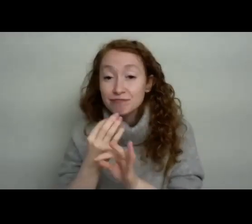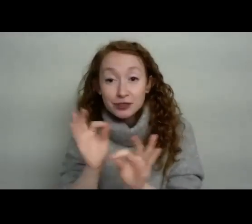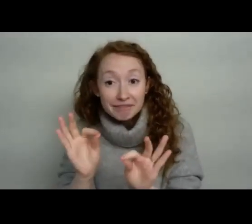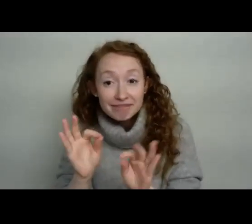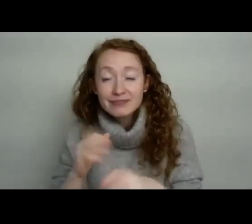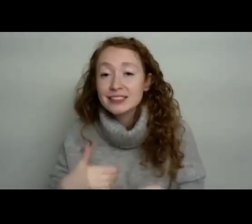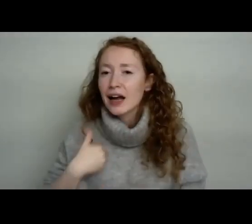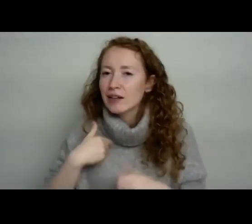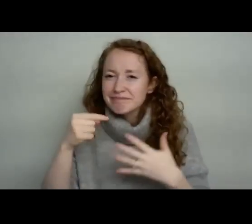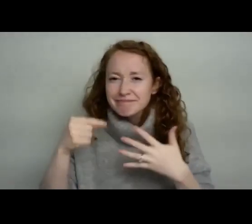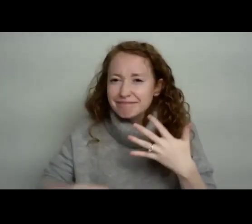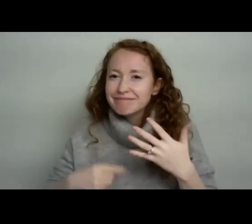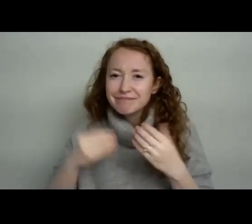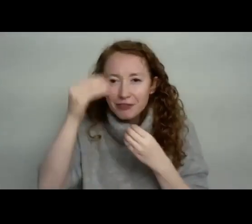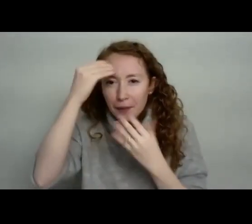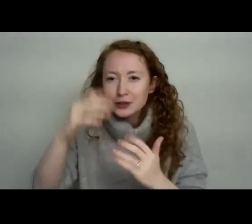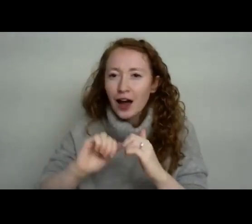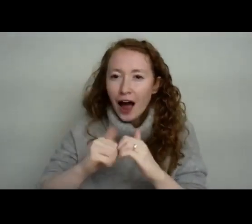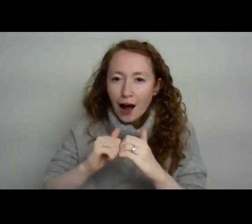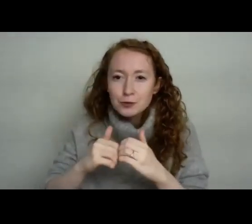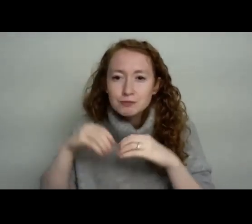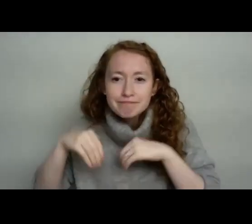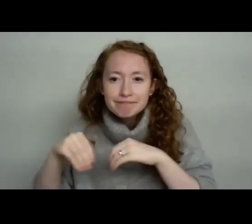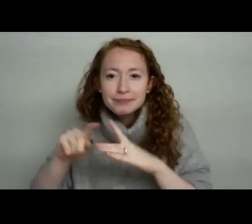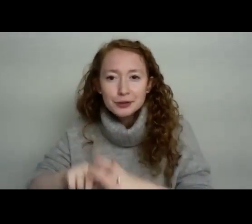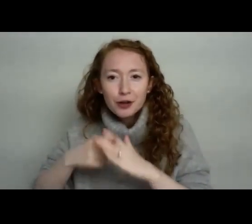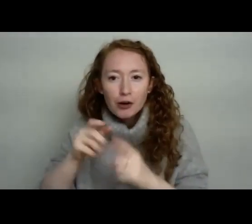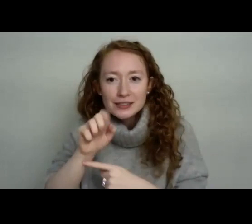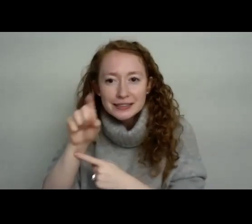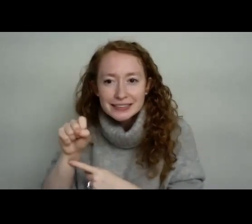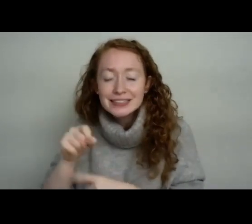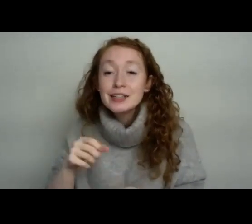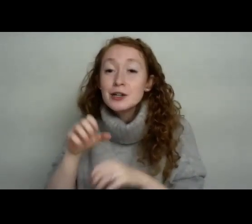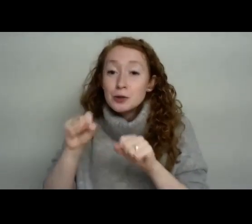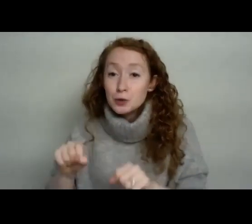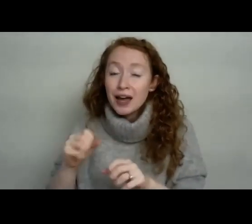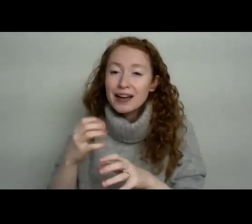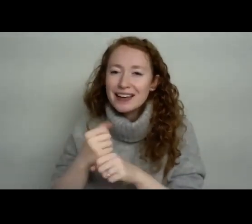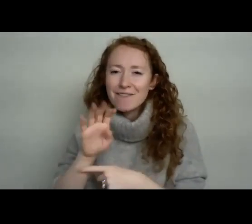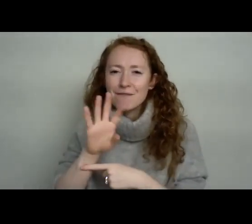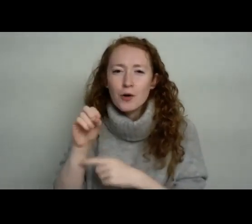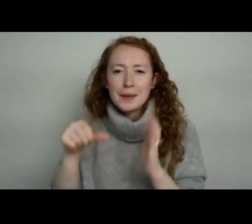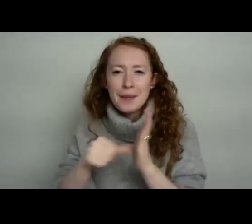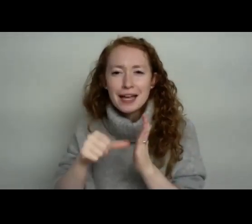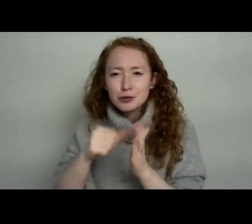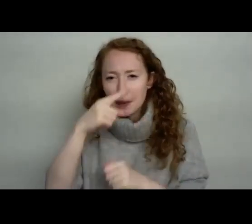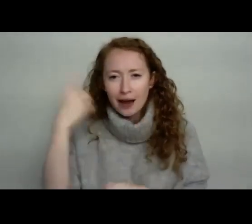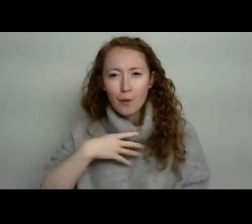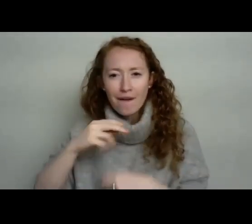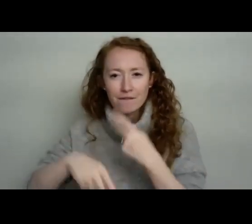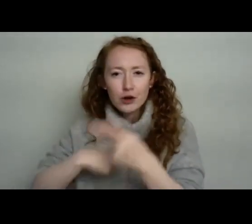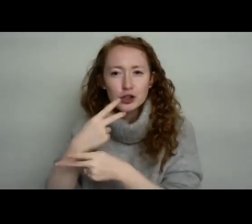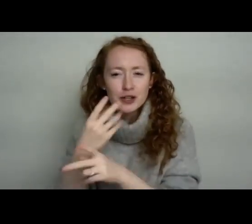find beautiful paper copies on our website. You can also get the free 40-page, just kind of black and white version. That's a